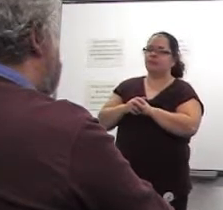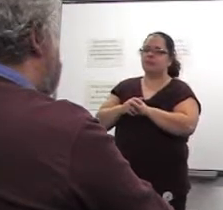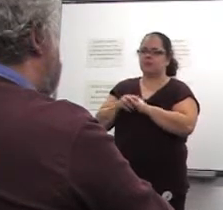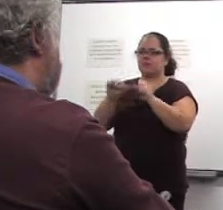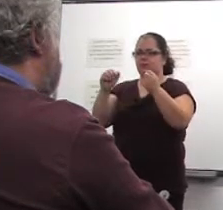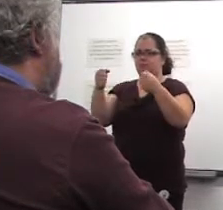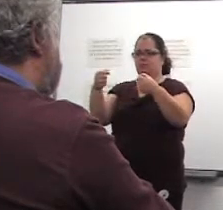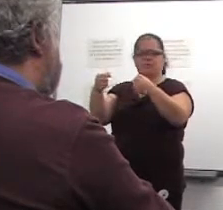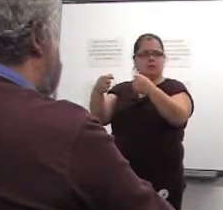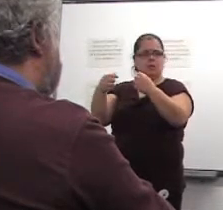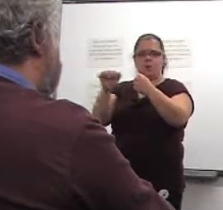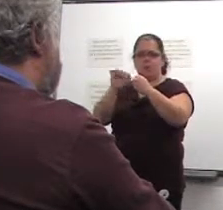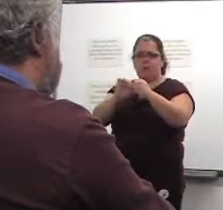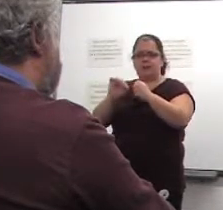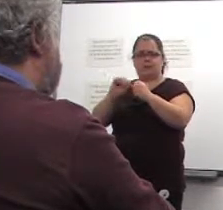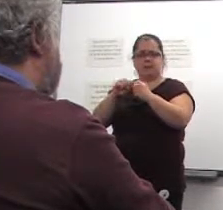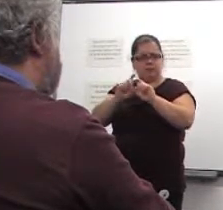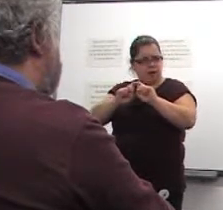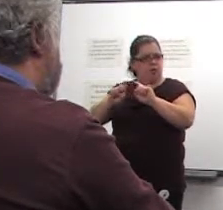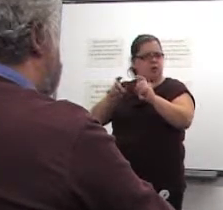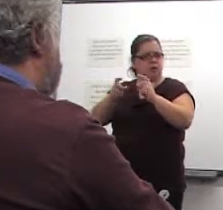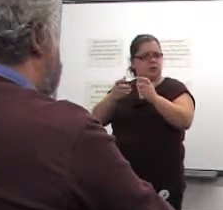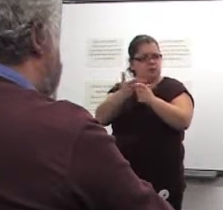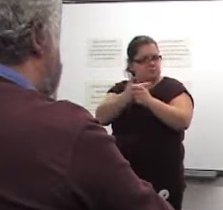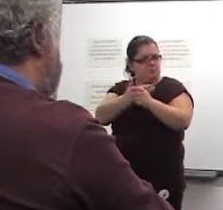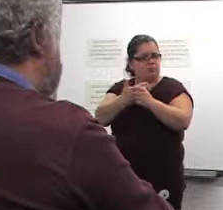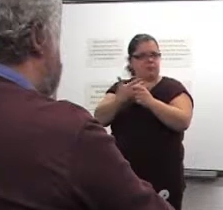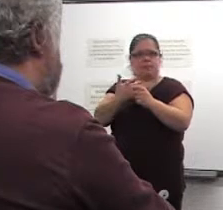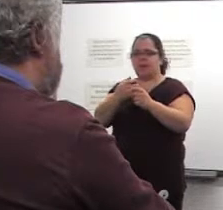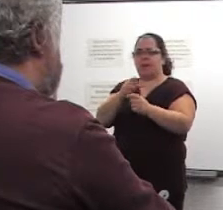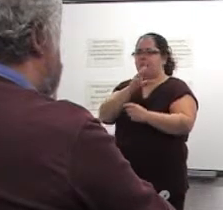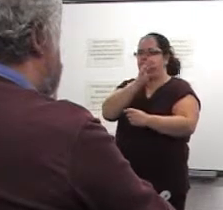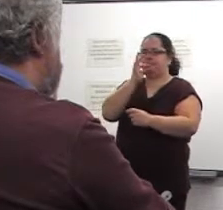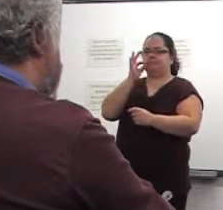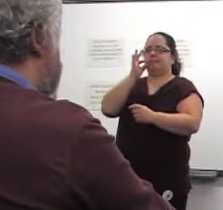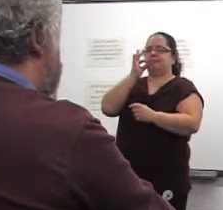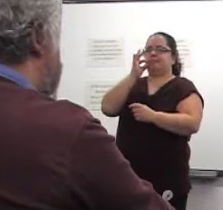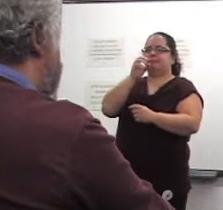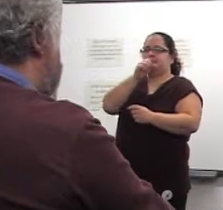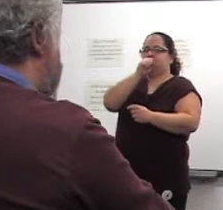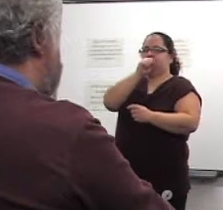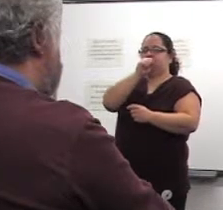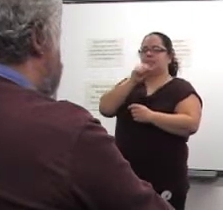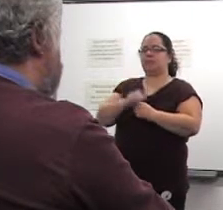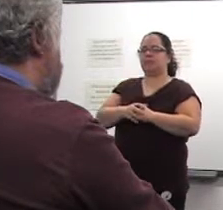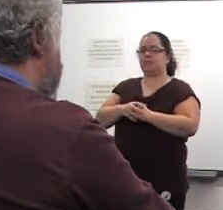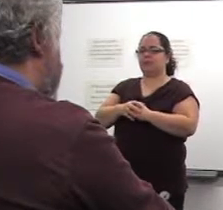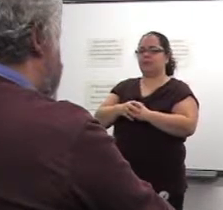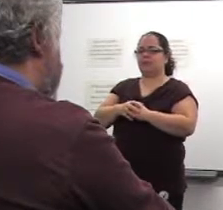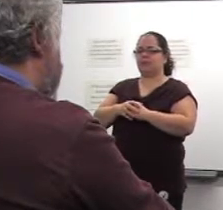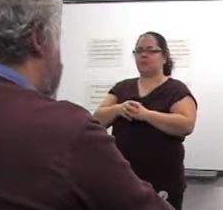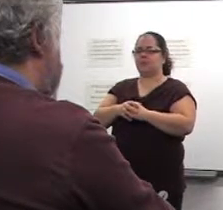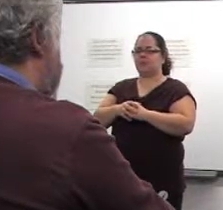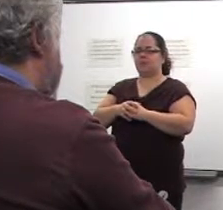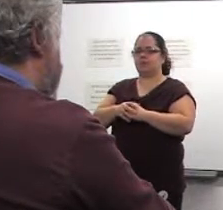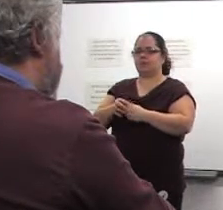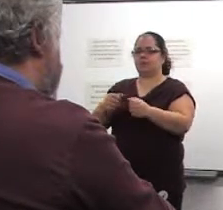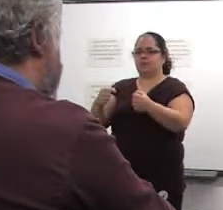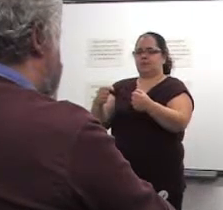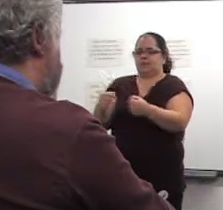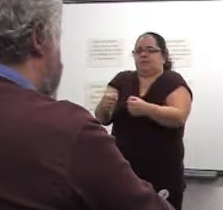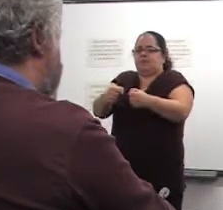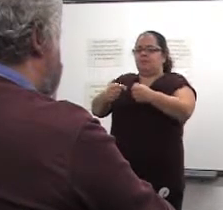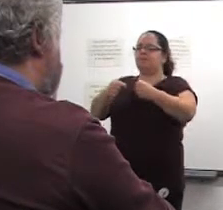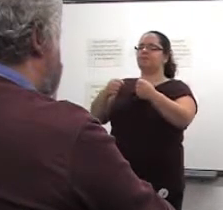He waited for her to continue, but she said nothing. He rolled his shoulders,